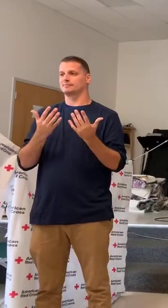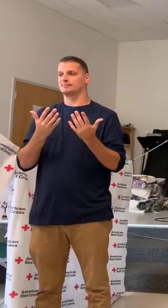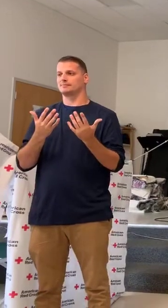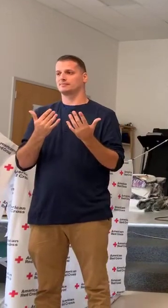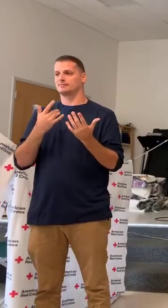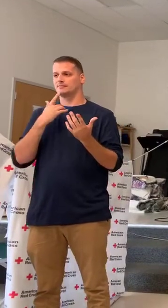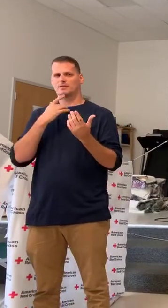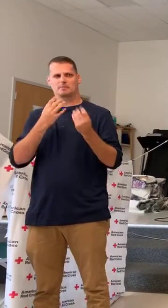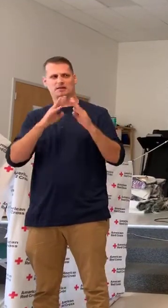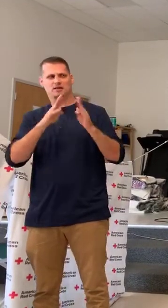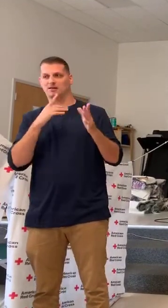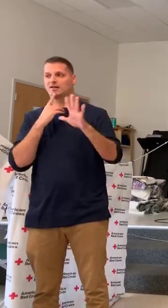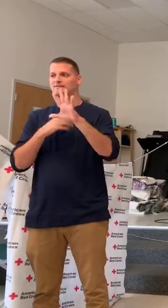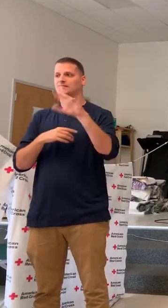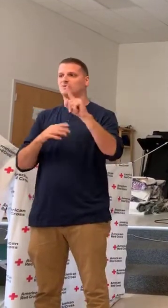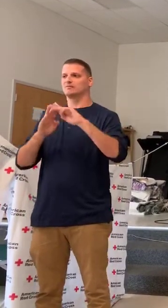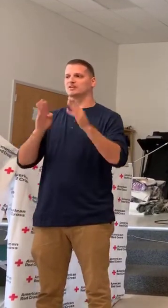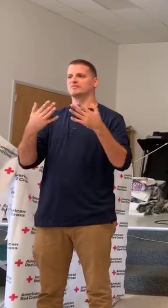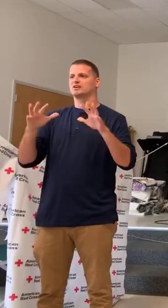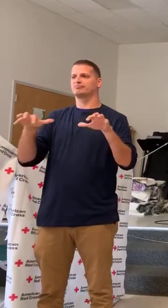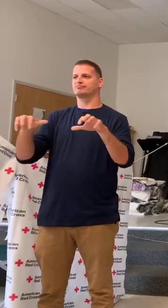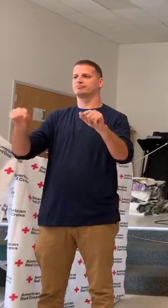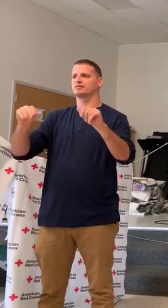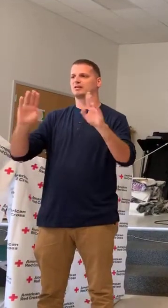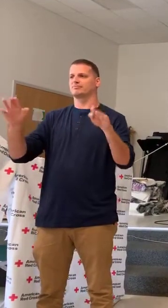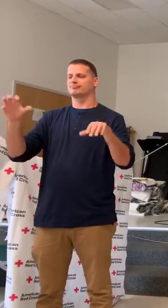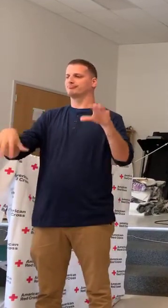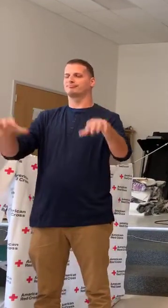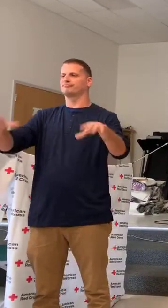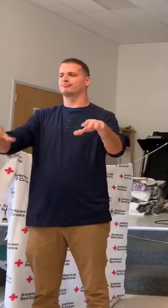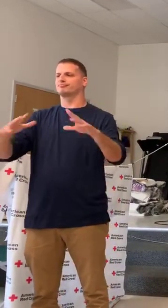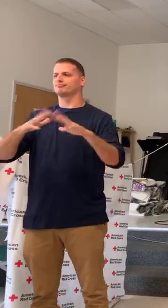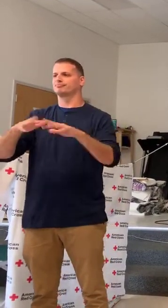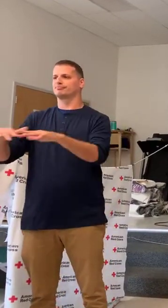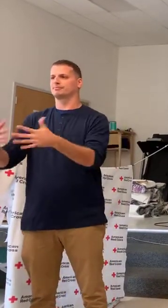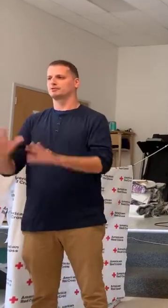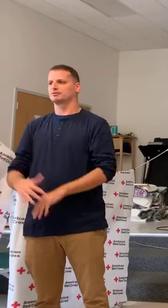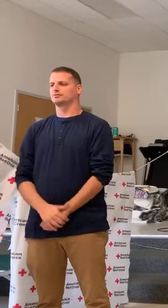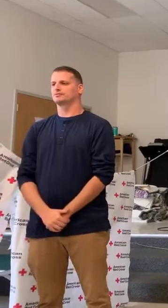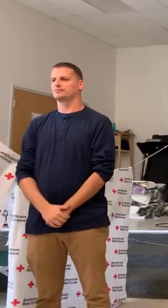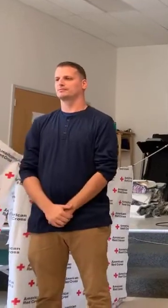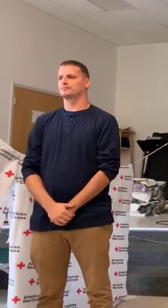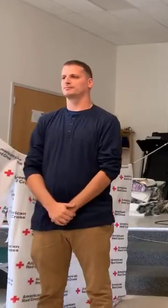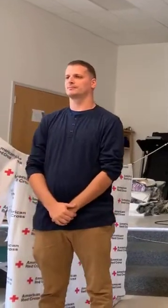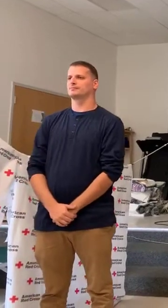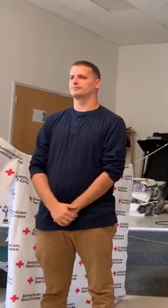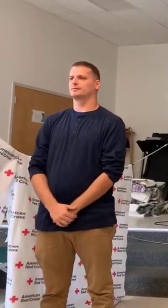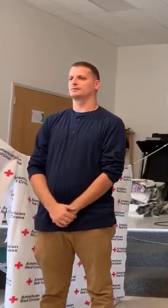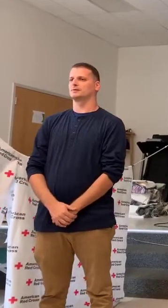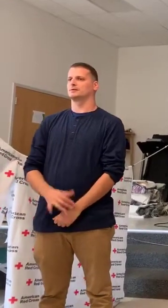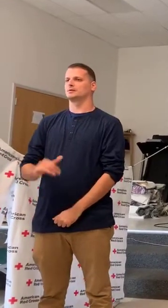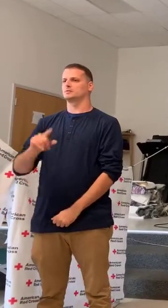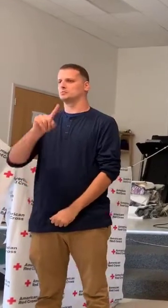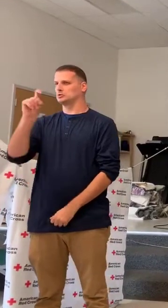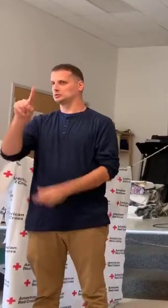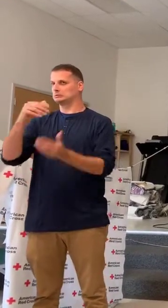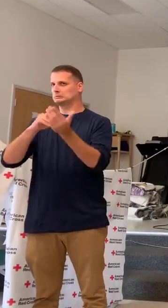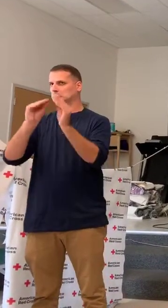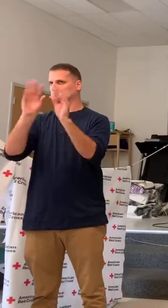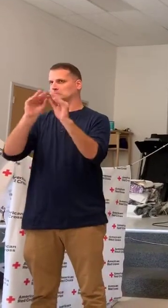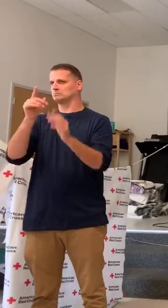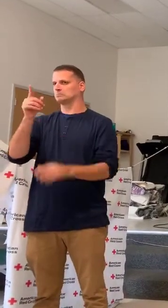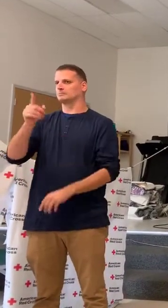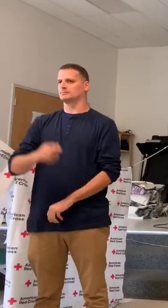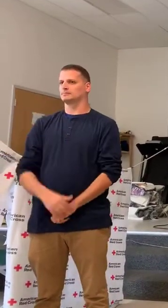Primaries that have to be rebuilt. So I'll repeat the question. Gentleman in the back asked, Just in general, up here in this direction, we're mile